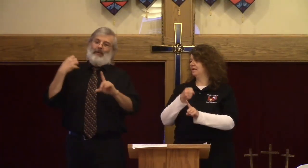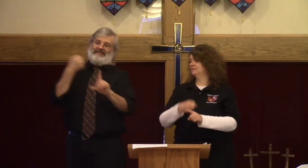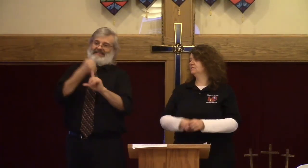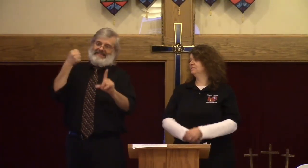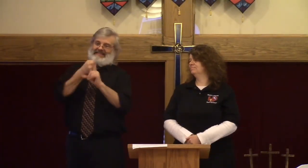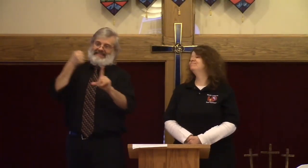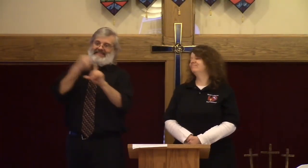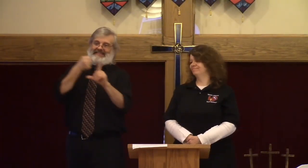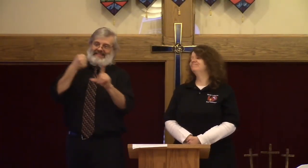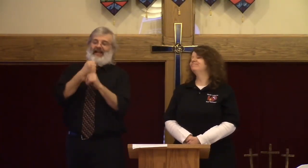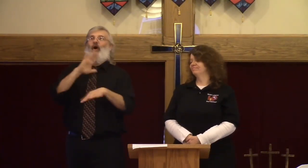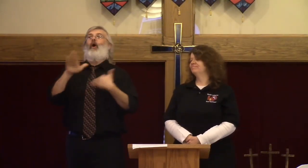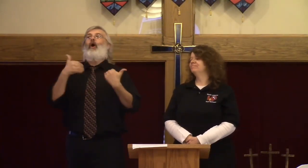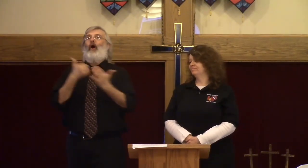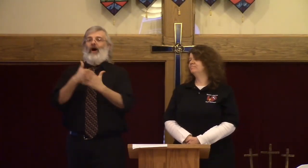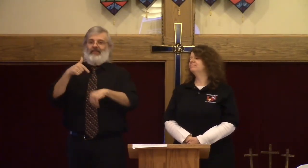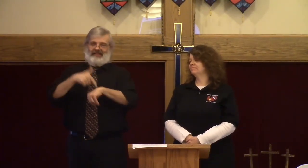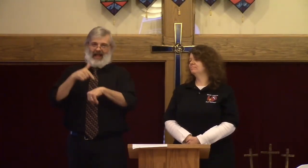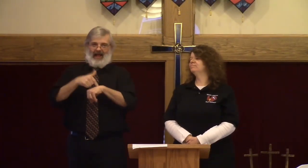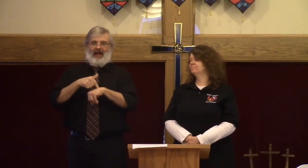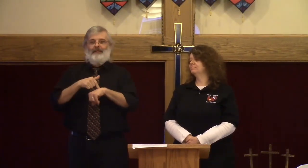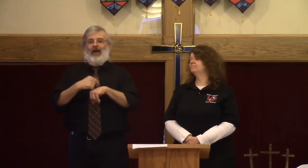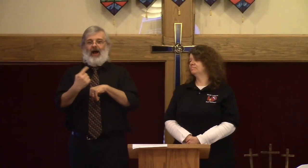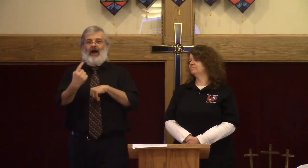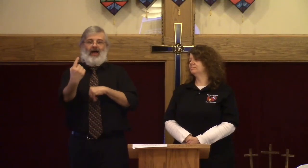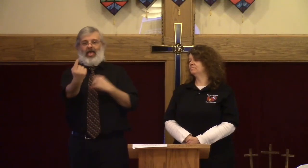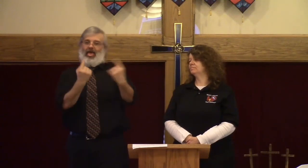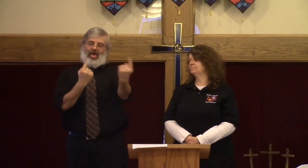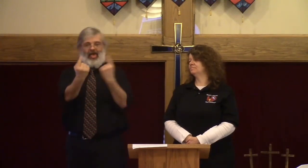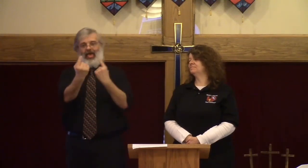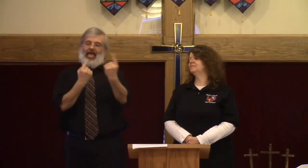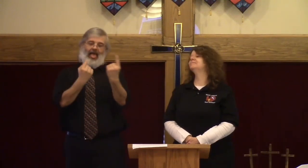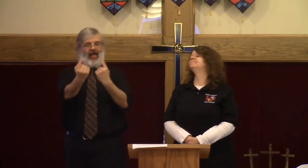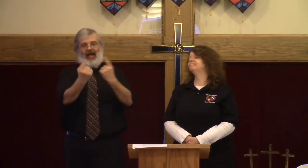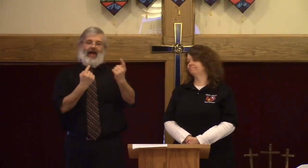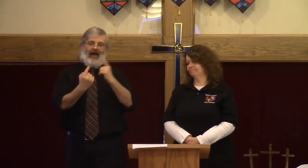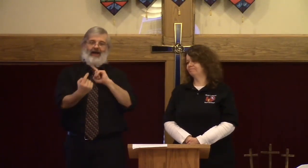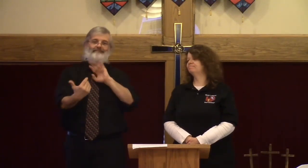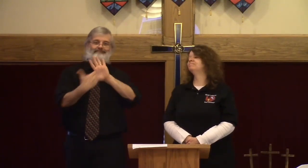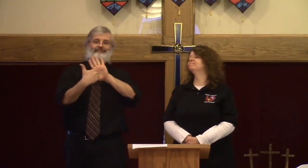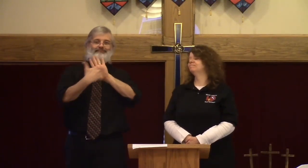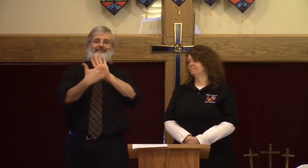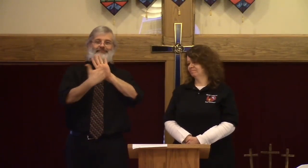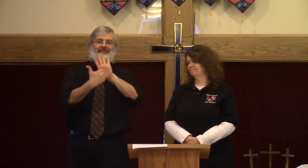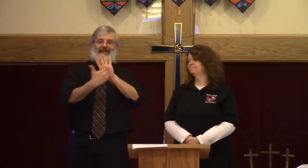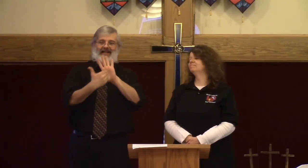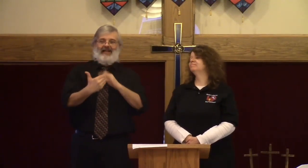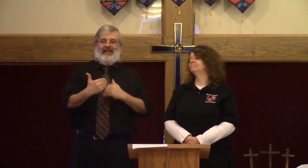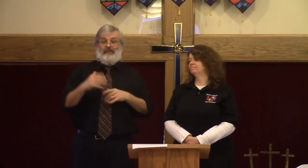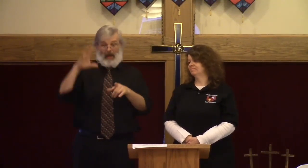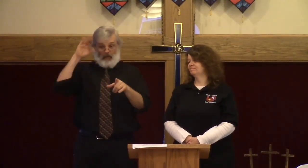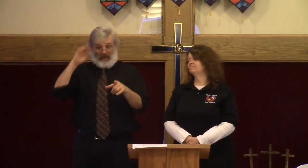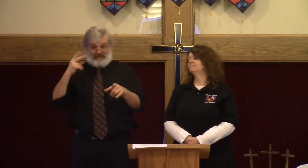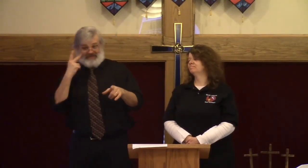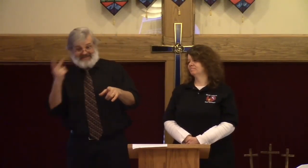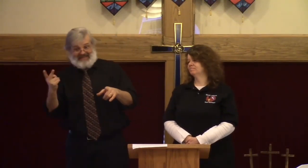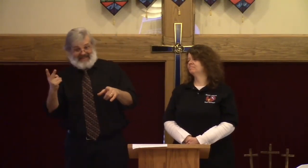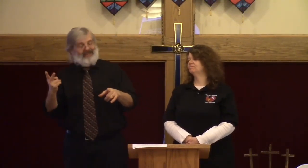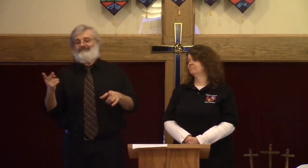time at church. My boys could see what was happening. For me, it was important to